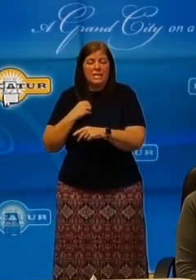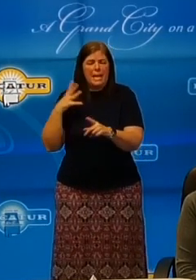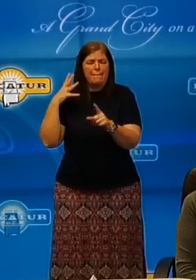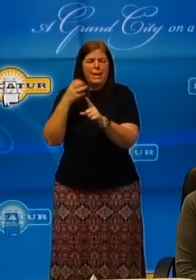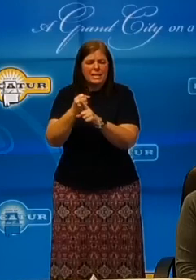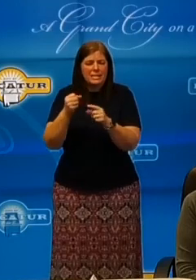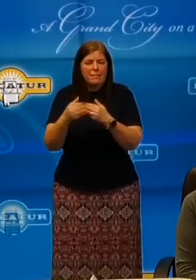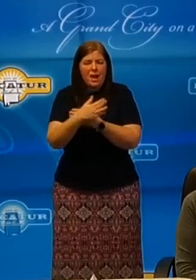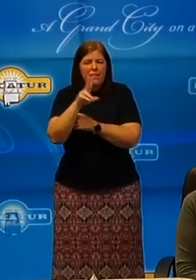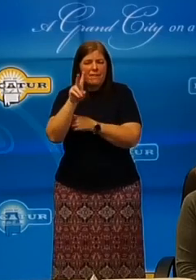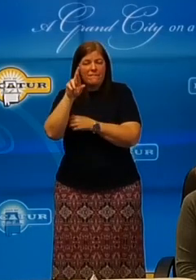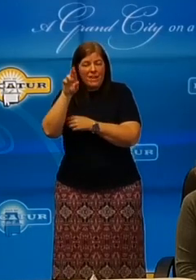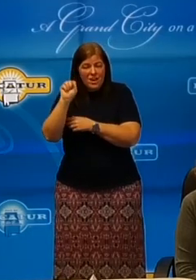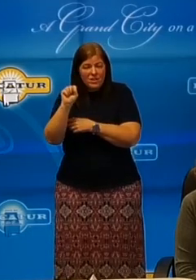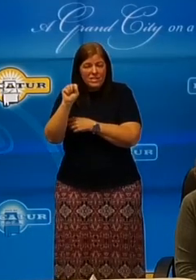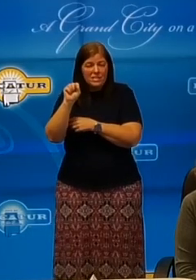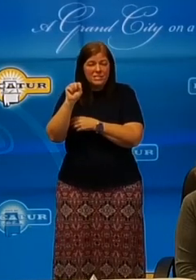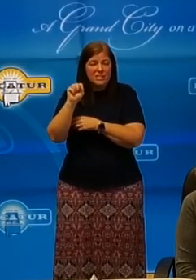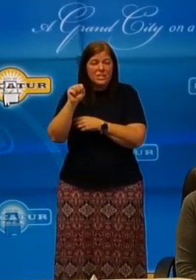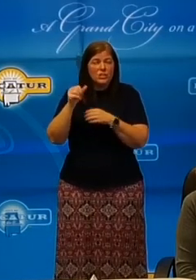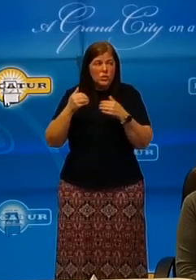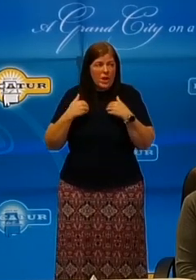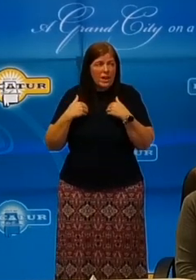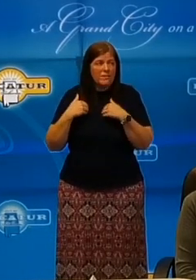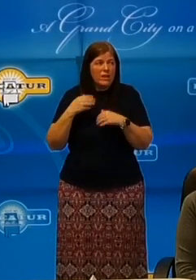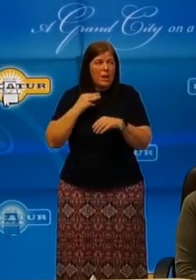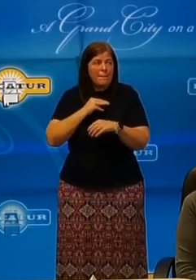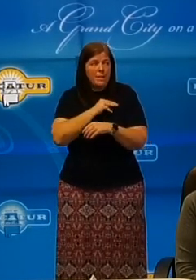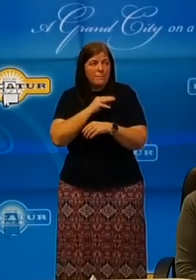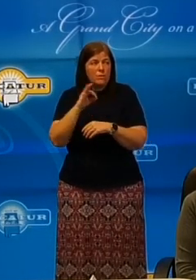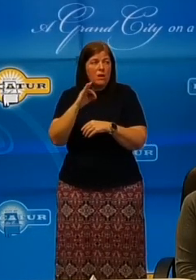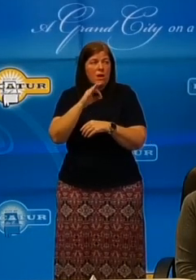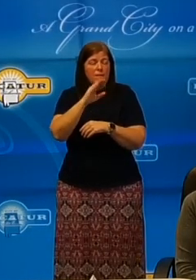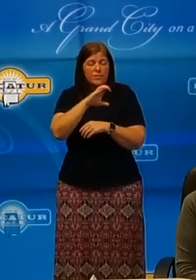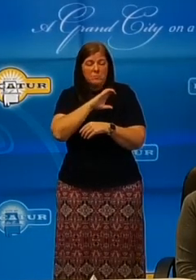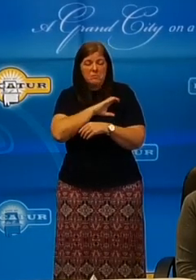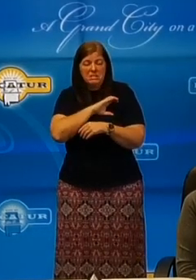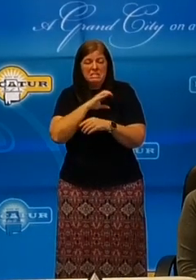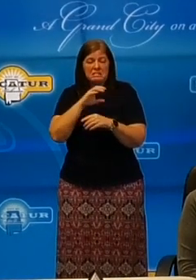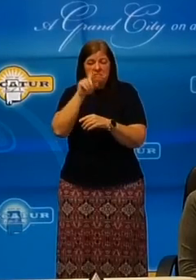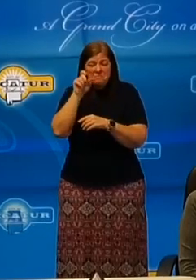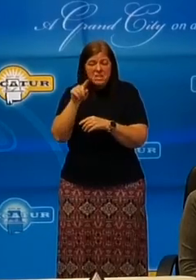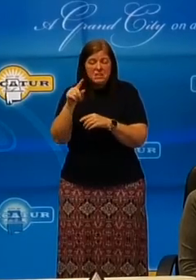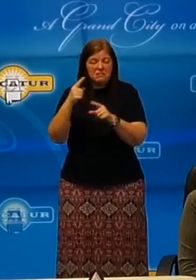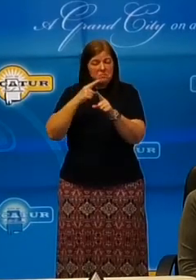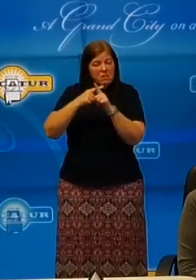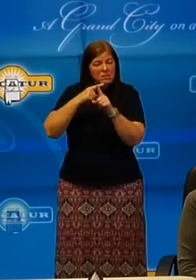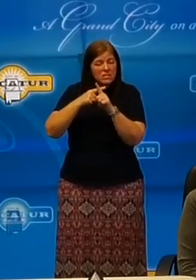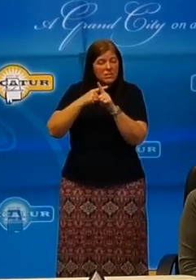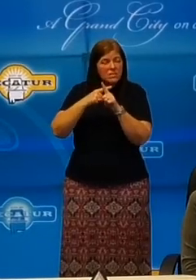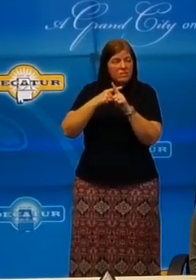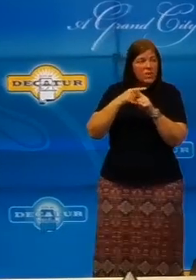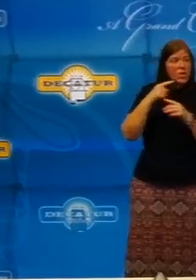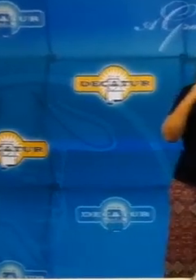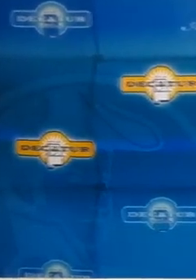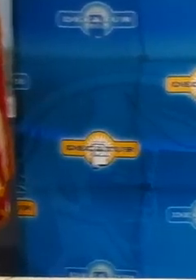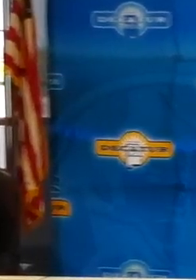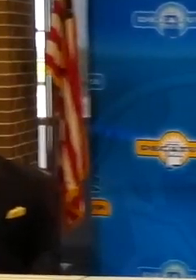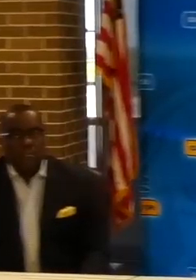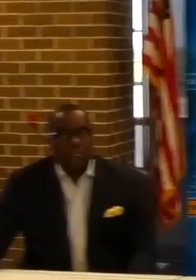guys do have a member of your police staff test positive, what are the steps you guys are going to take to make sure it doesn't spread throughout the staff?